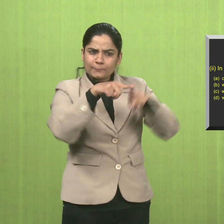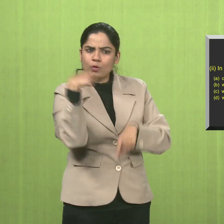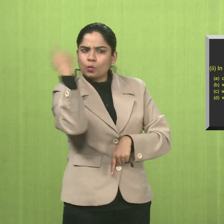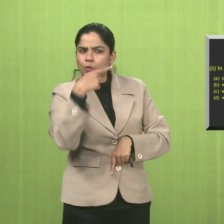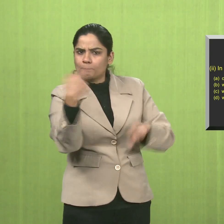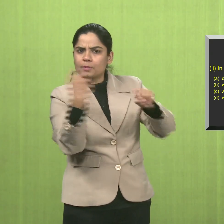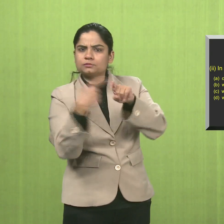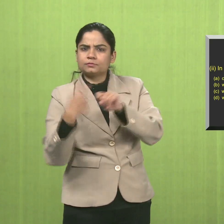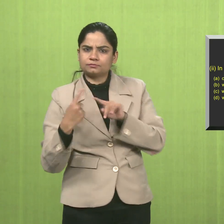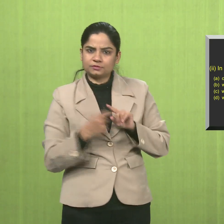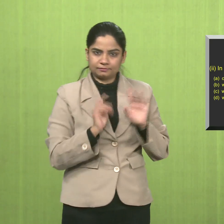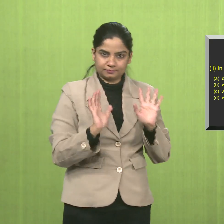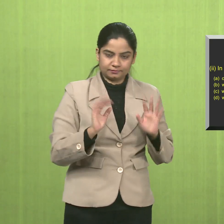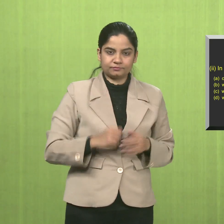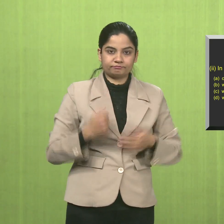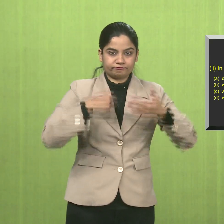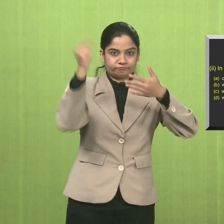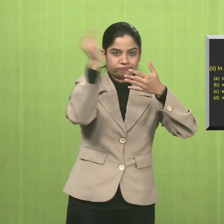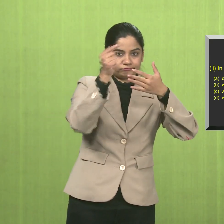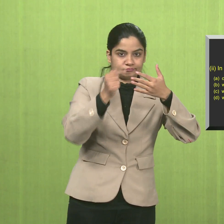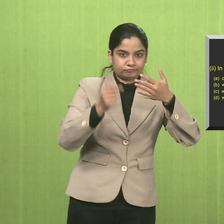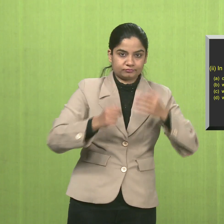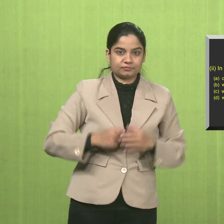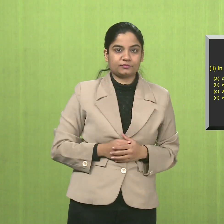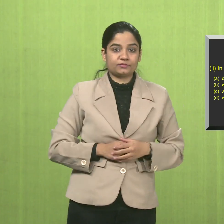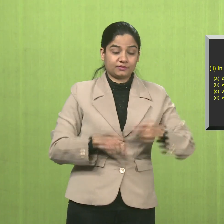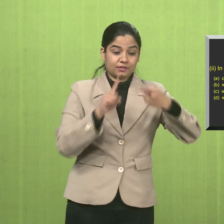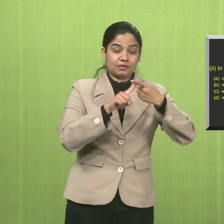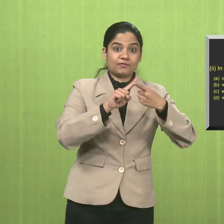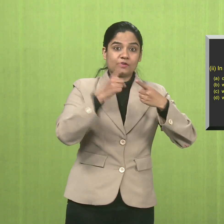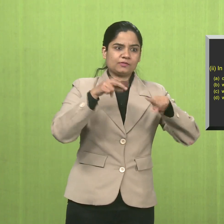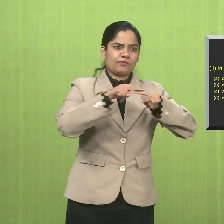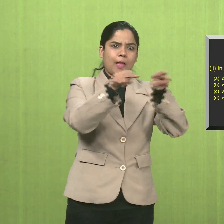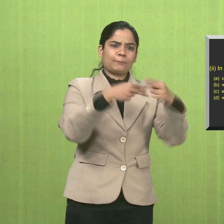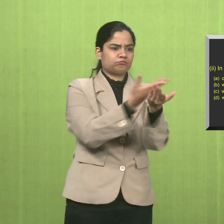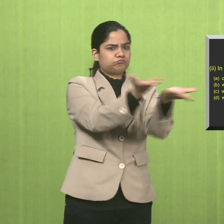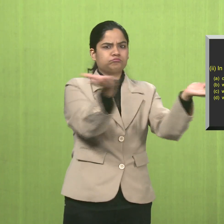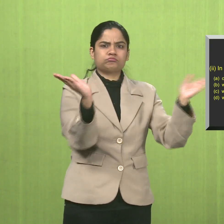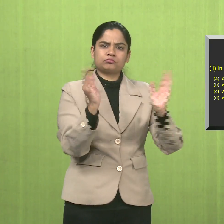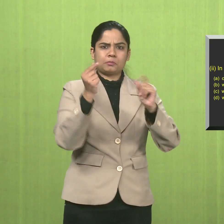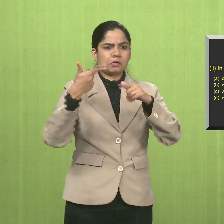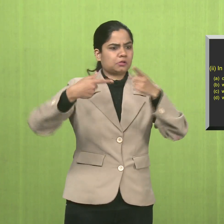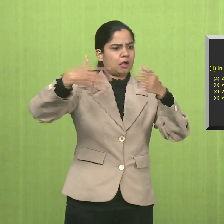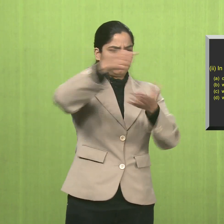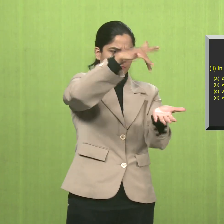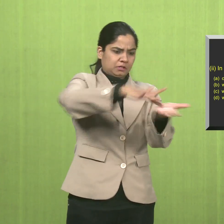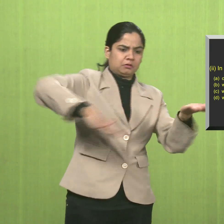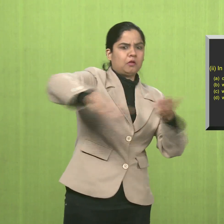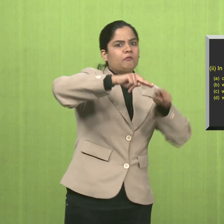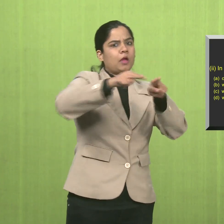money from? Who is using that particular money in the joint family? First is a common for whole family.